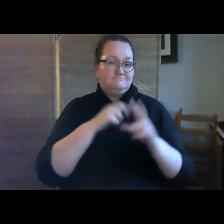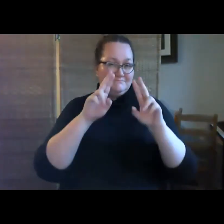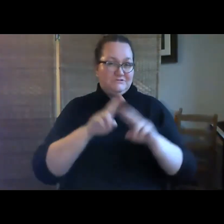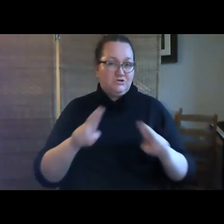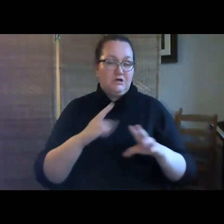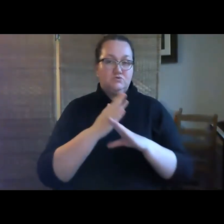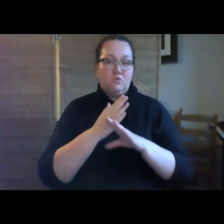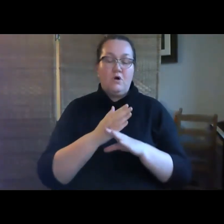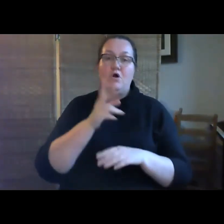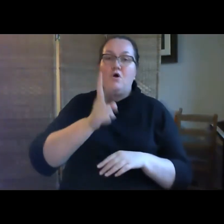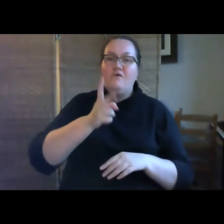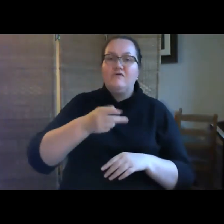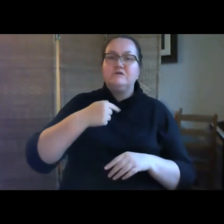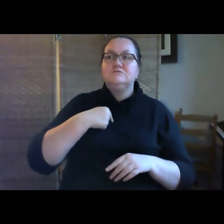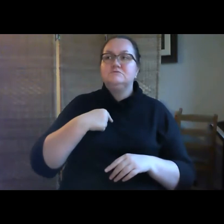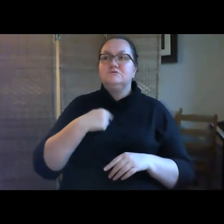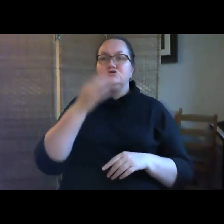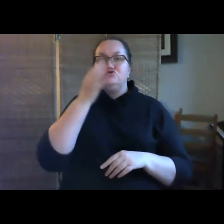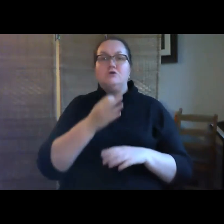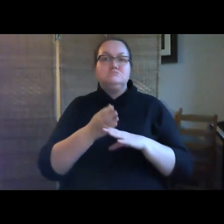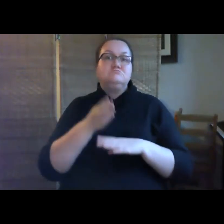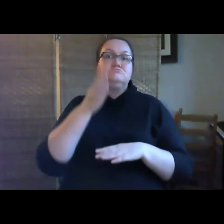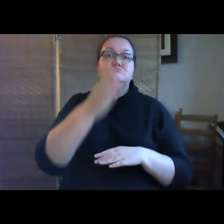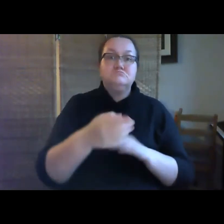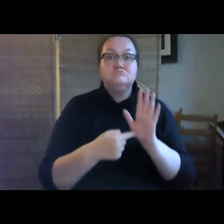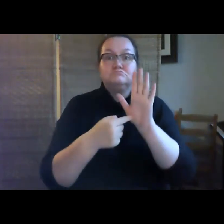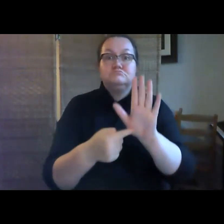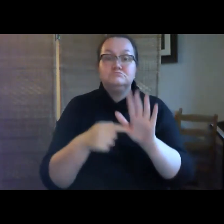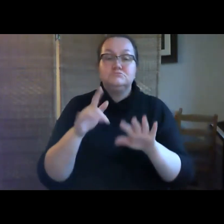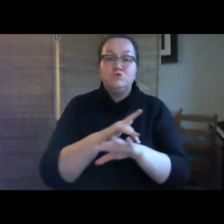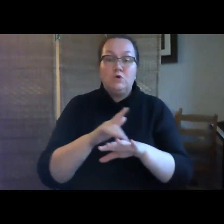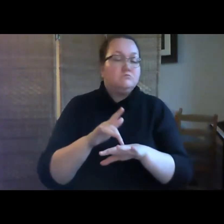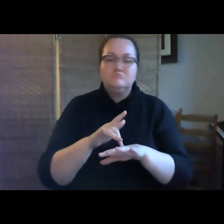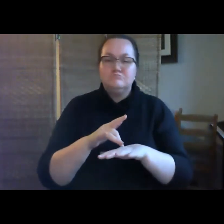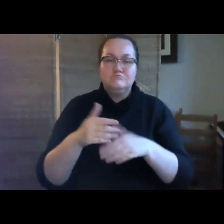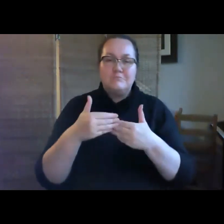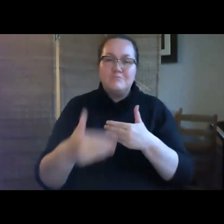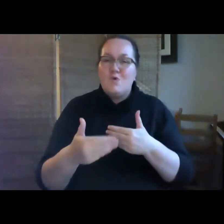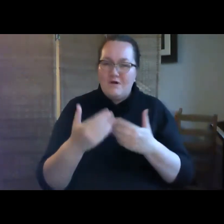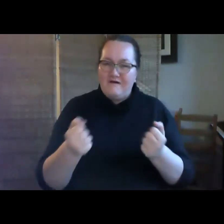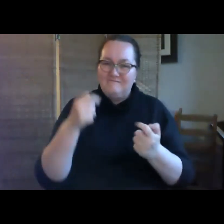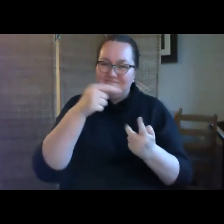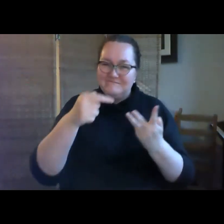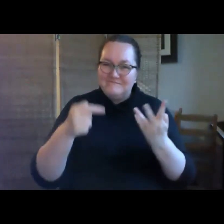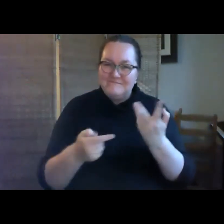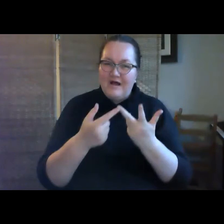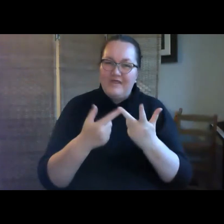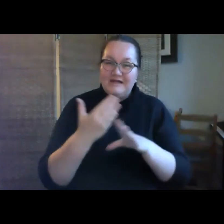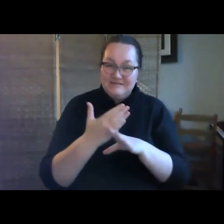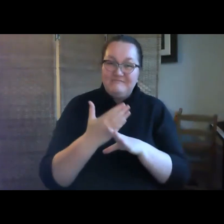goes beyond just presenting a show. Quite often there are a number of other activities around that